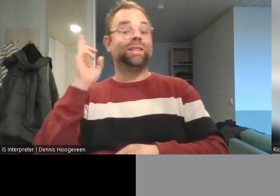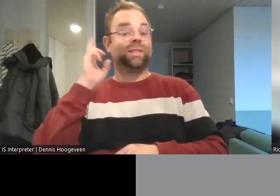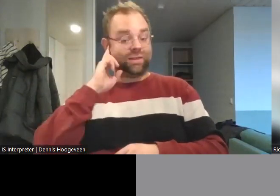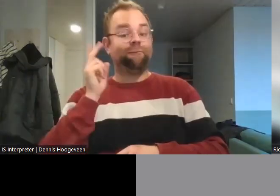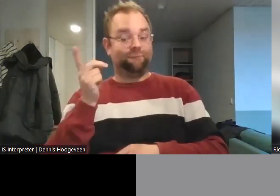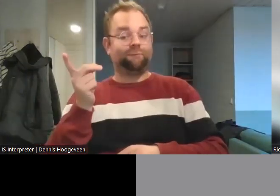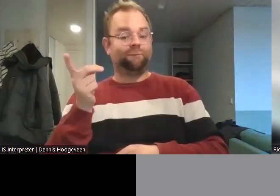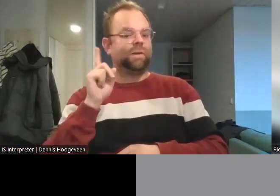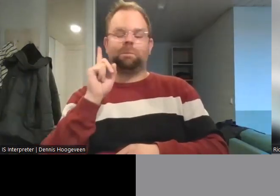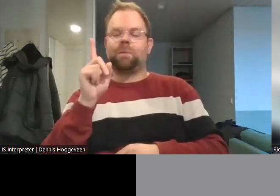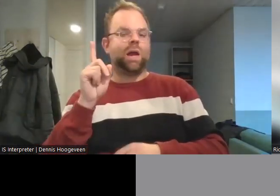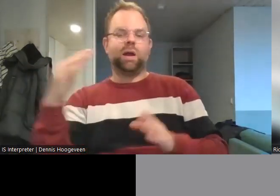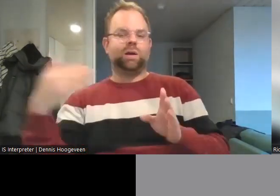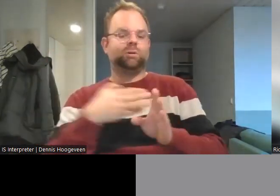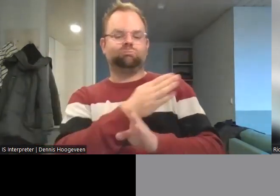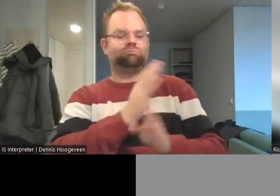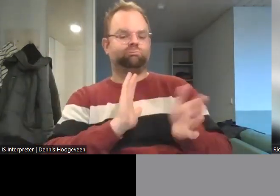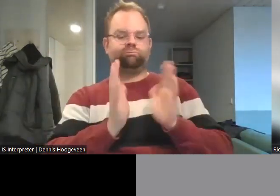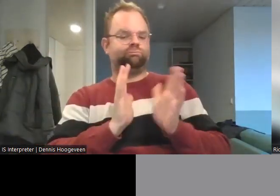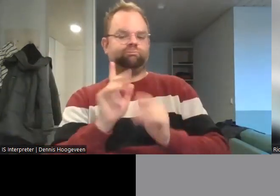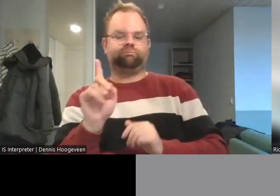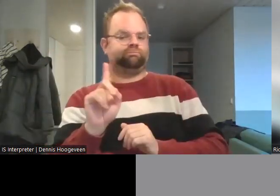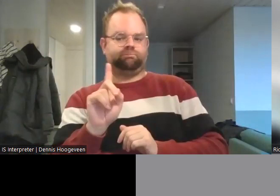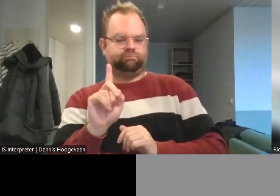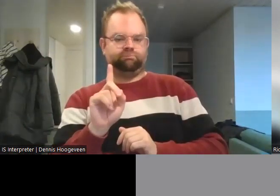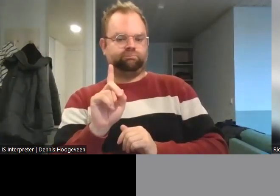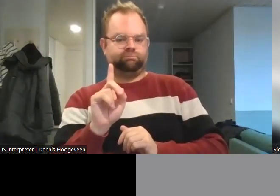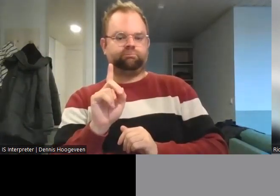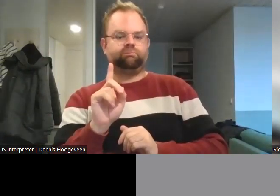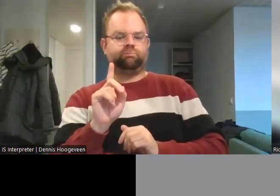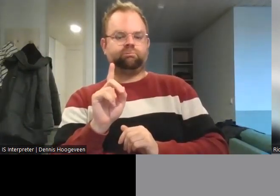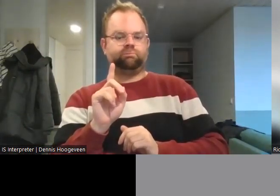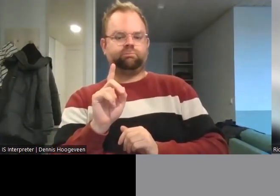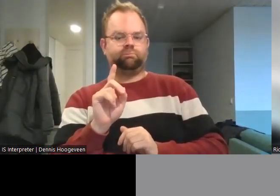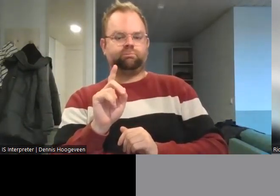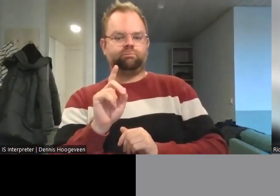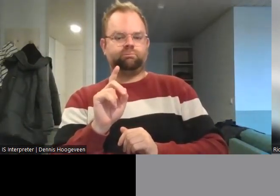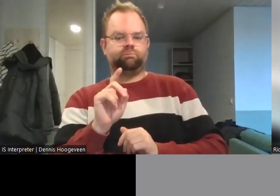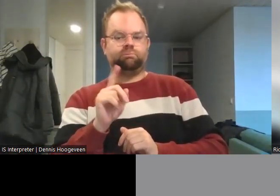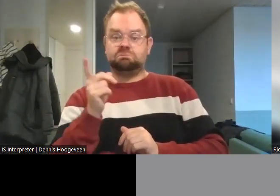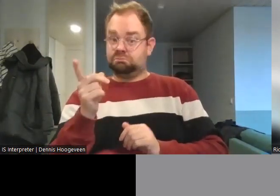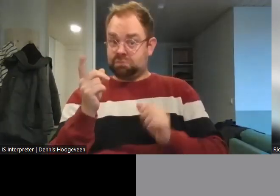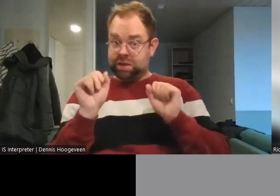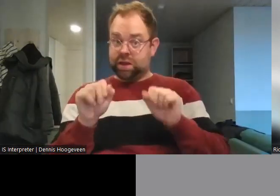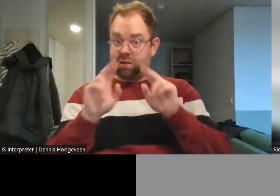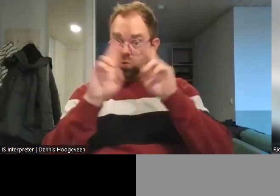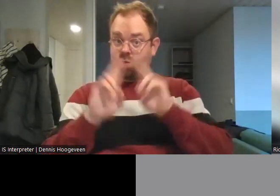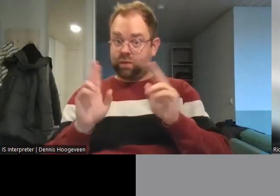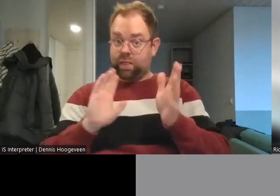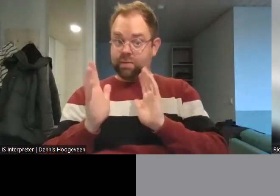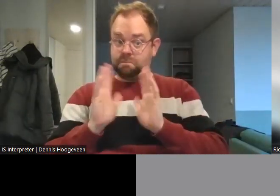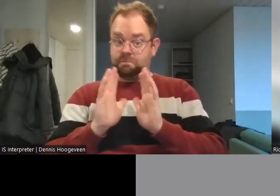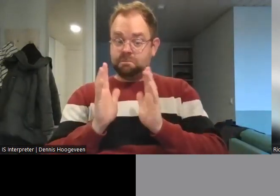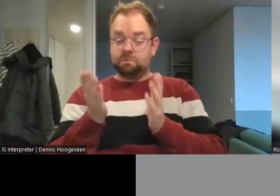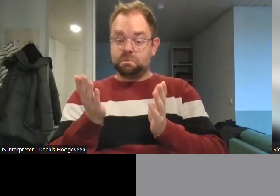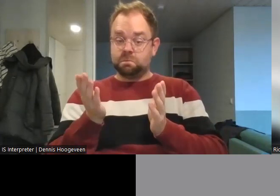if possible, we can use international sign. If not, if you would like to write your points in the chat, we can as well, in the